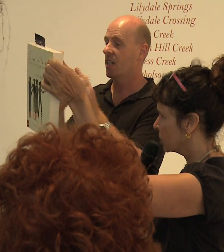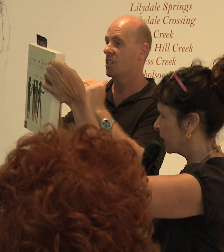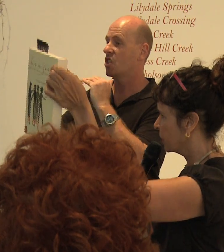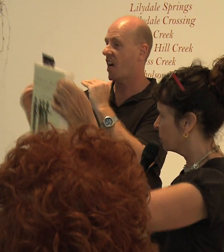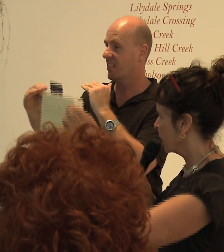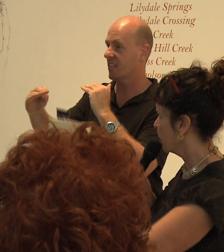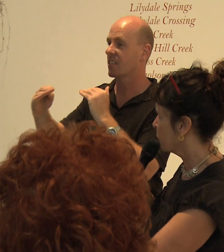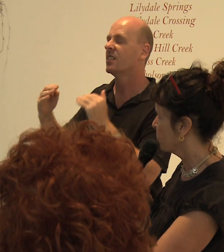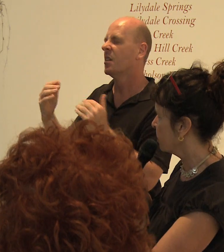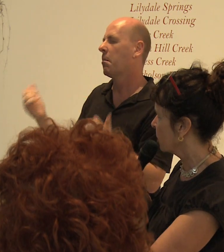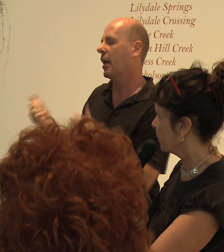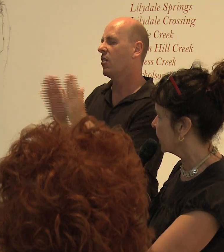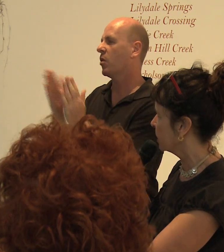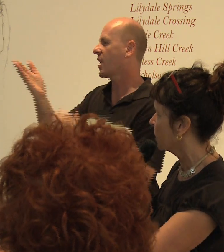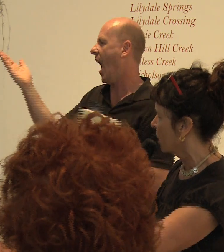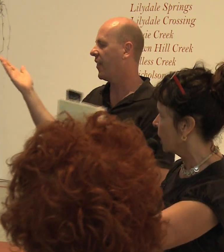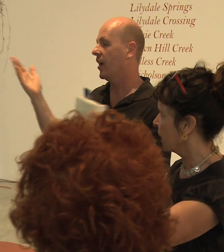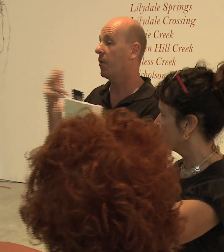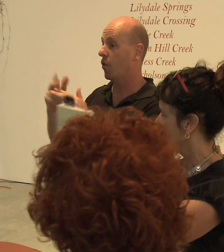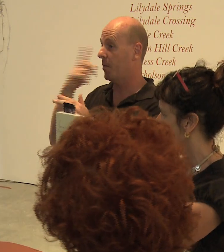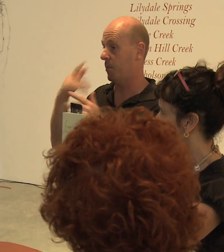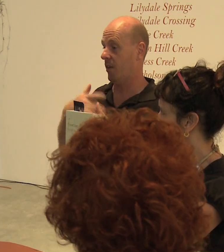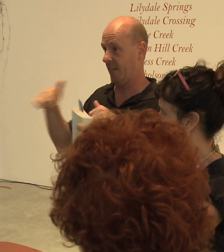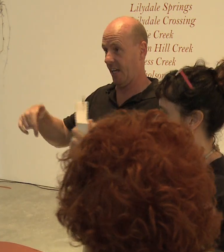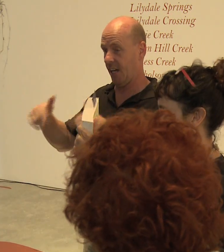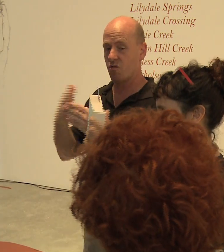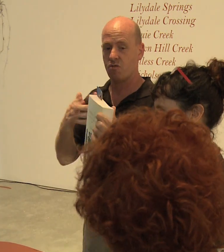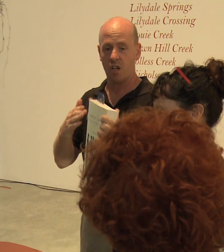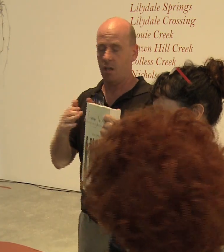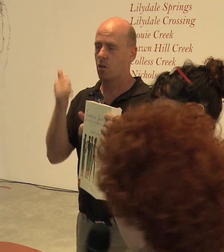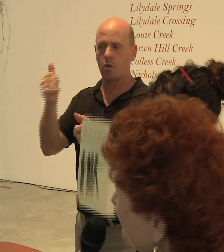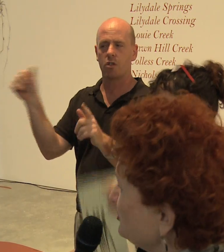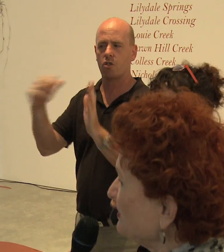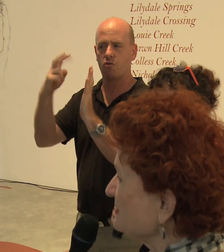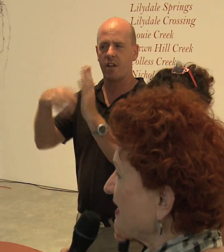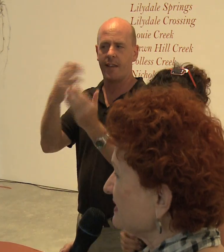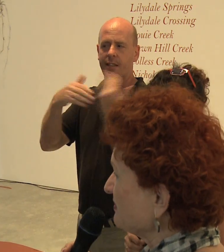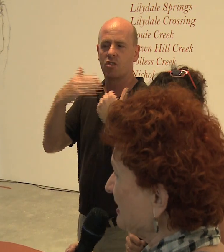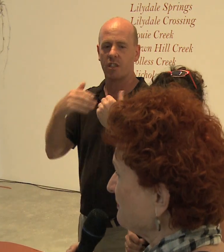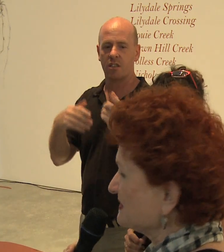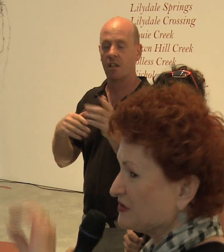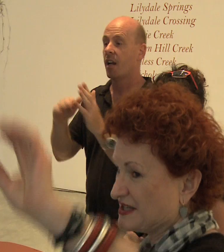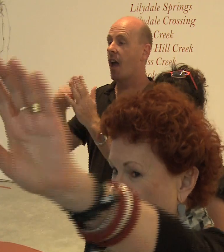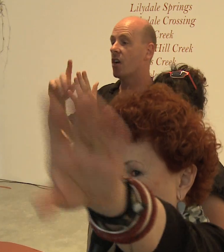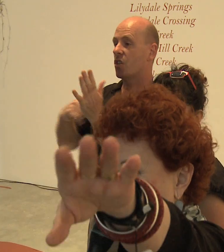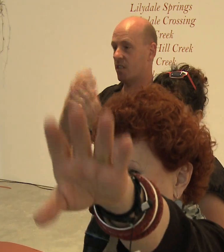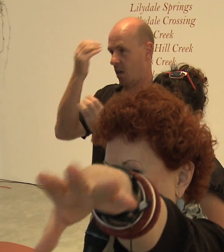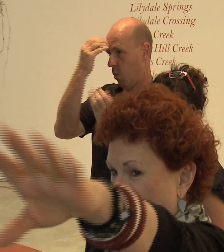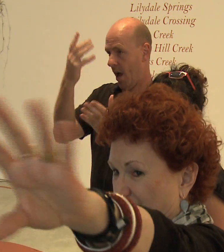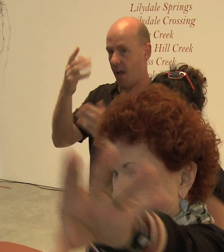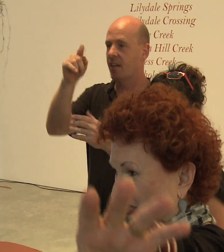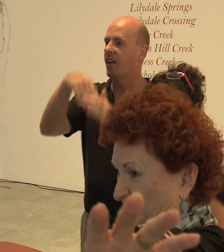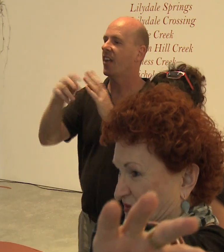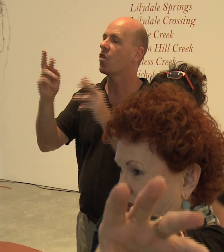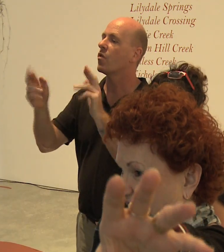other books out there, but I think for people living here, it's really important that you should read this history. Judy's made us aware of this book, so it's in the